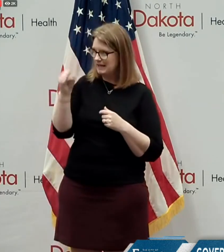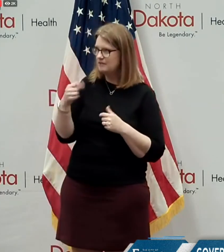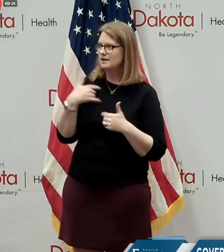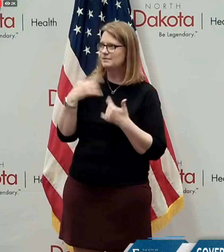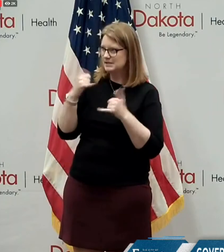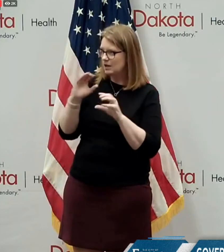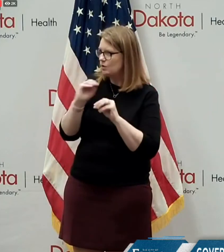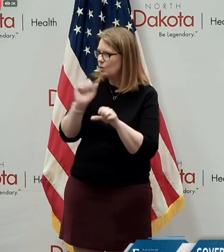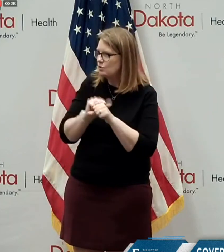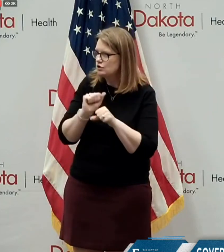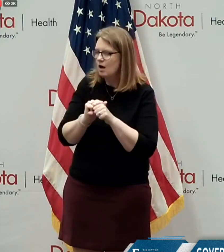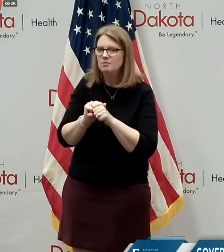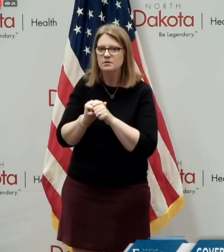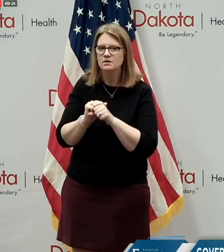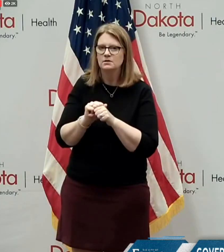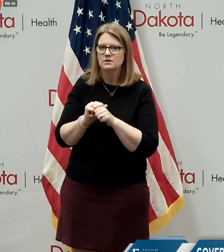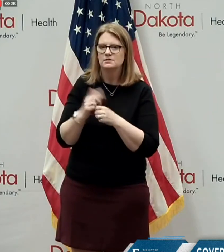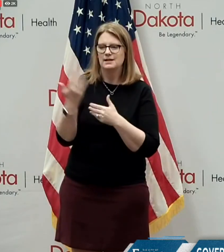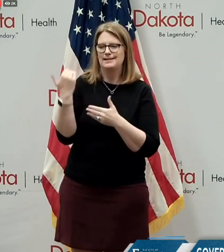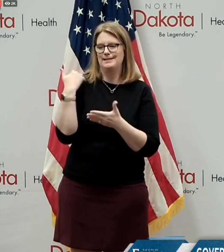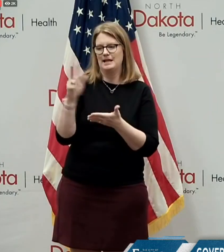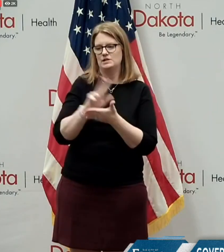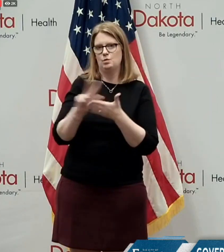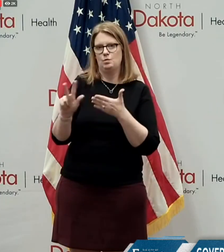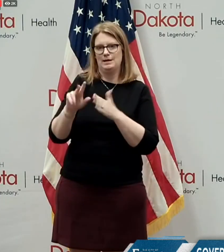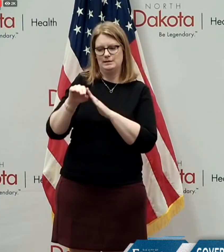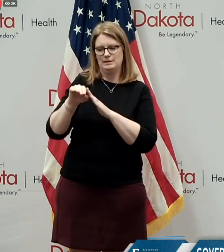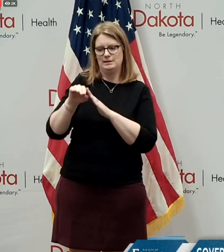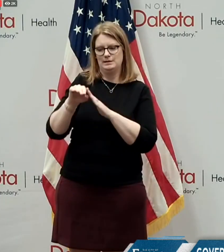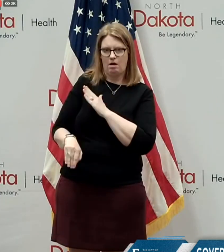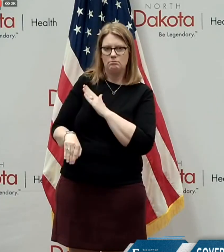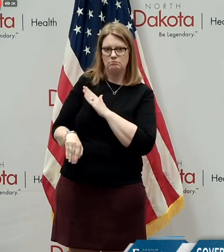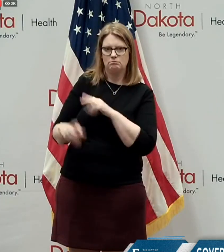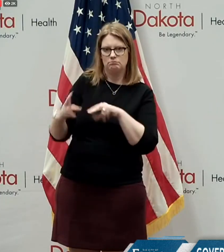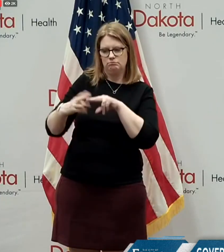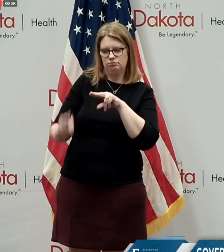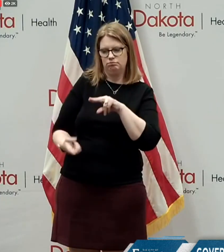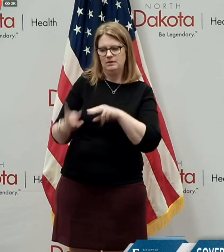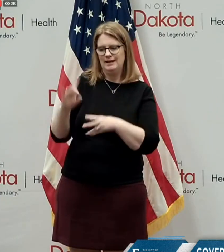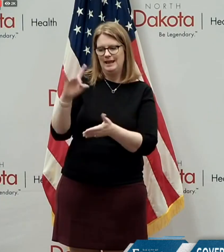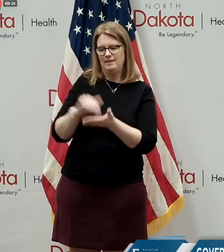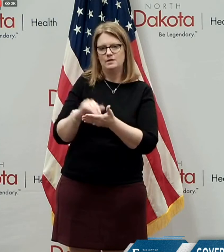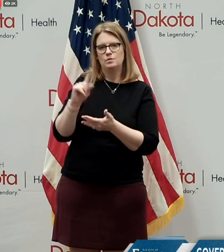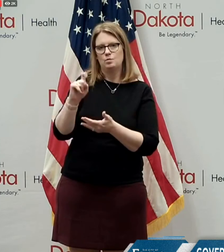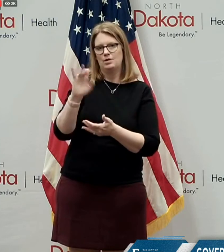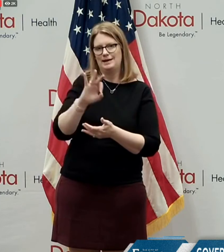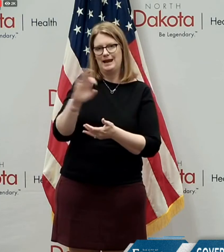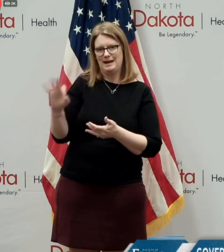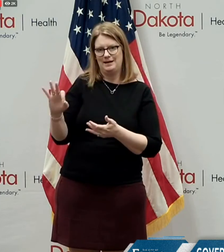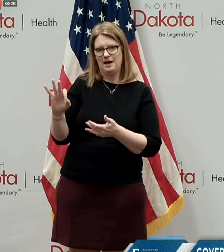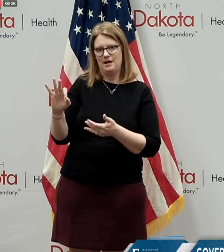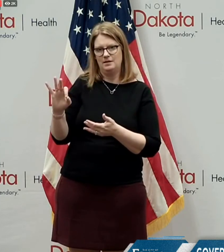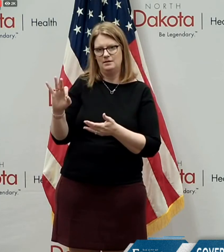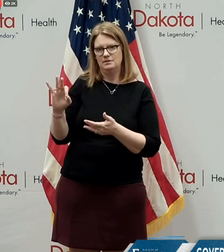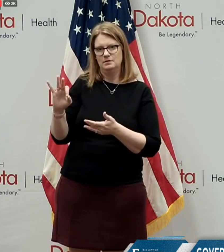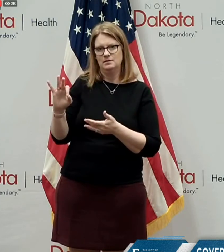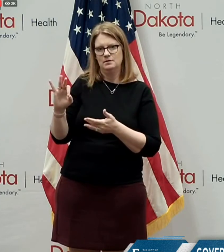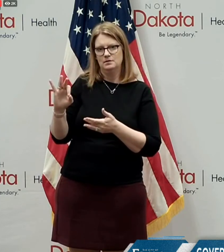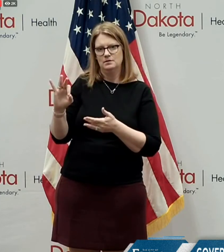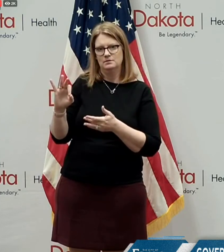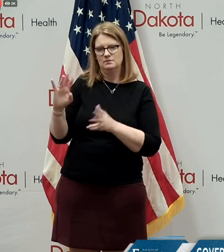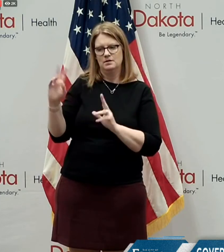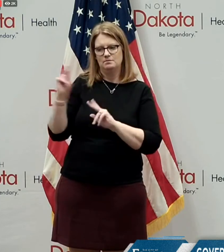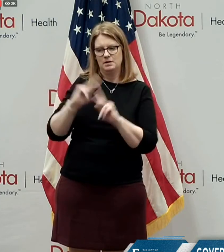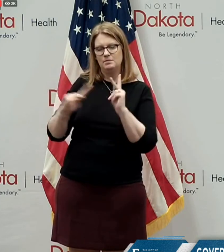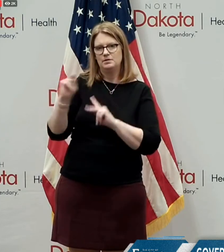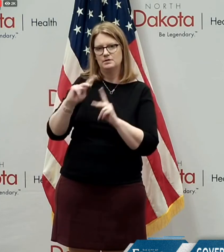They continue to trend downward. In the last 3 weeks, we've seen a decline of 8,199 weekly